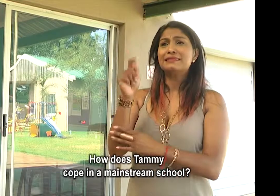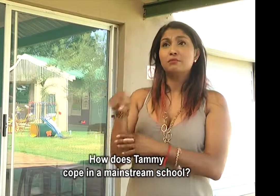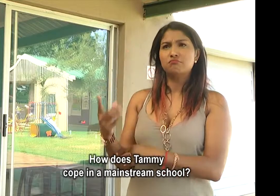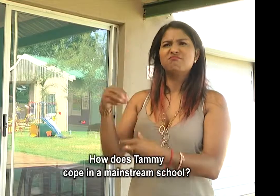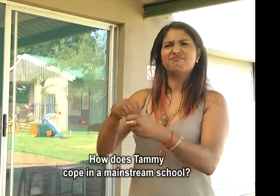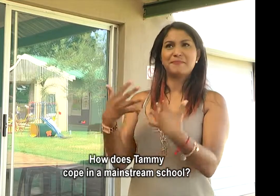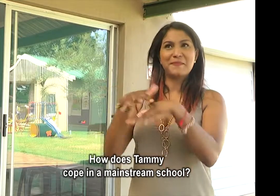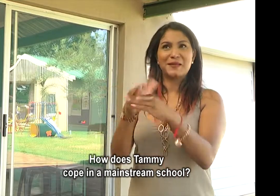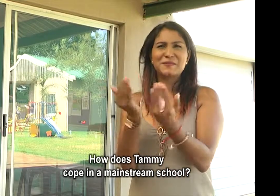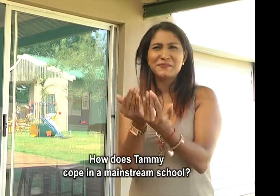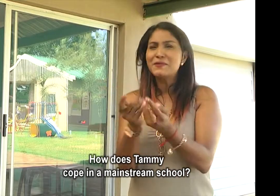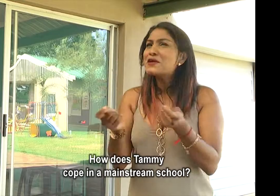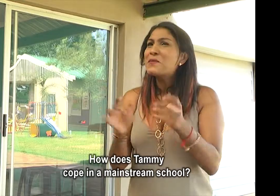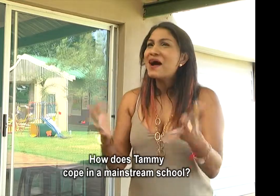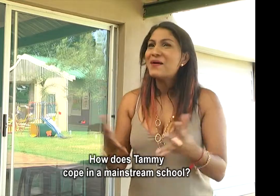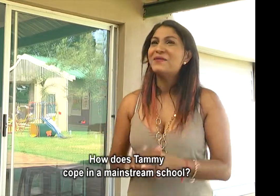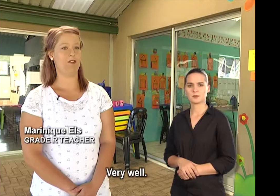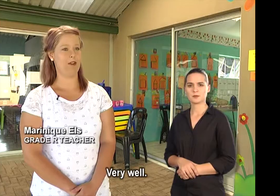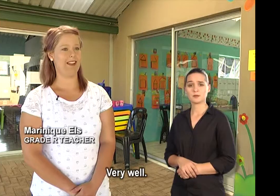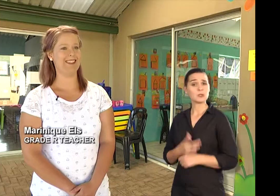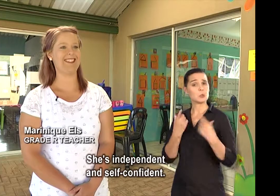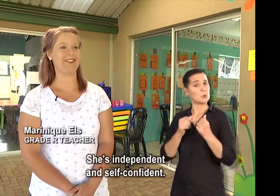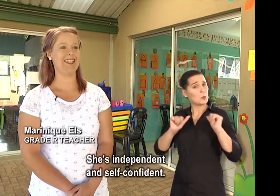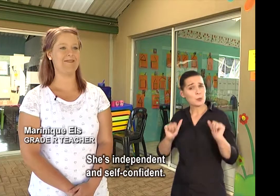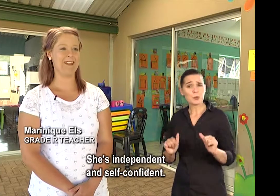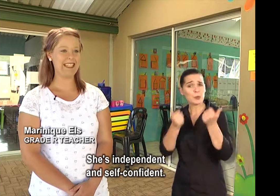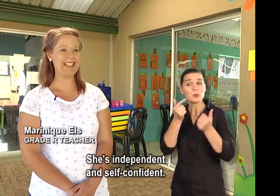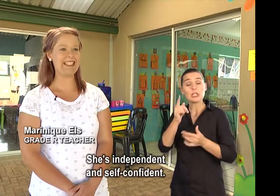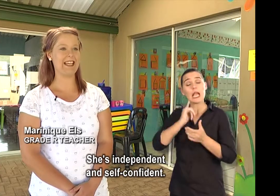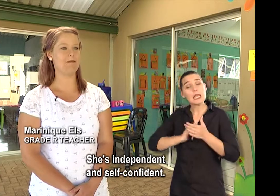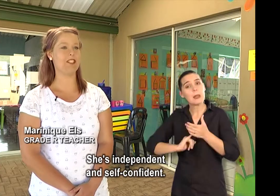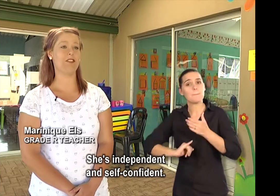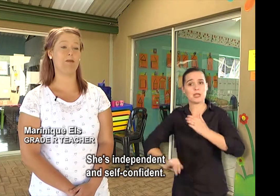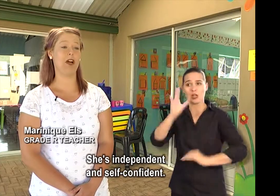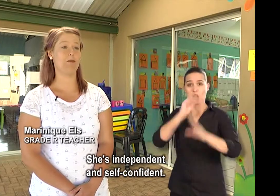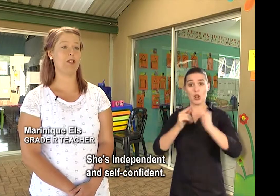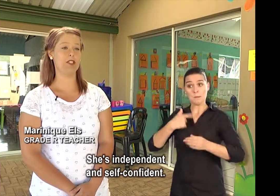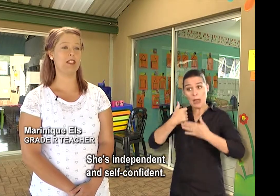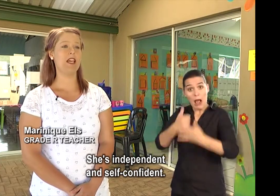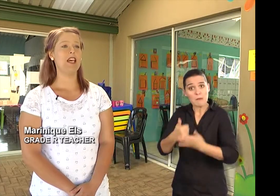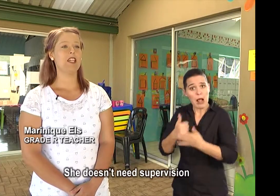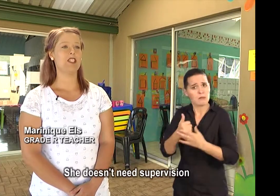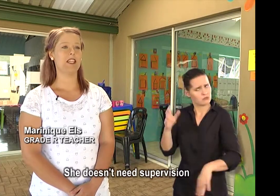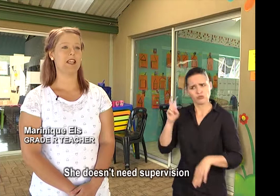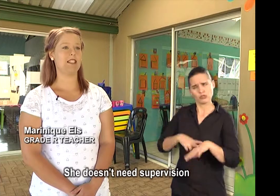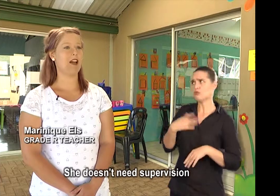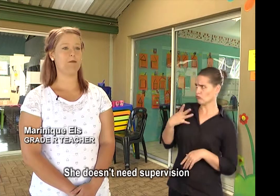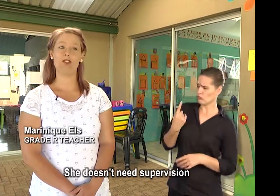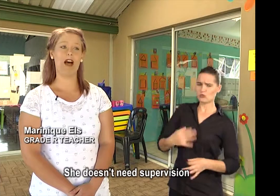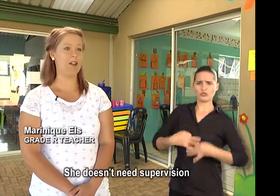Tammy cope in a mainstream school? Very well. She's very independent. She's a very proud person. She doesn't like me to